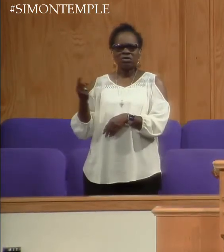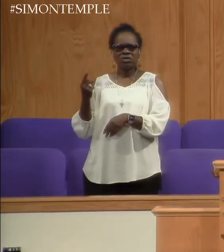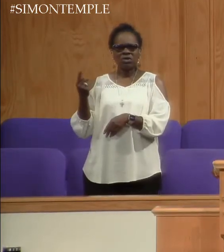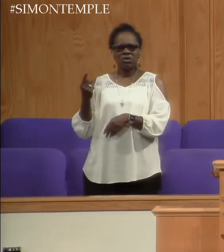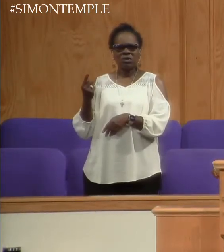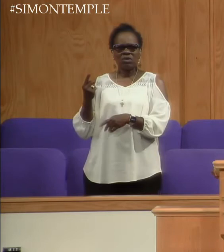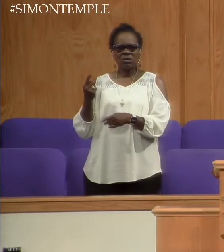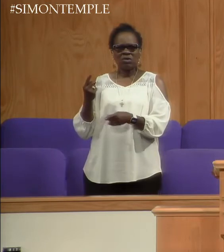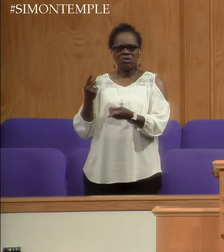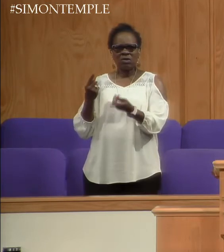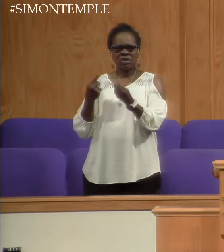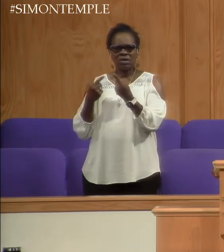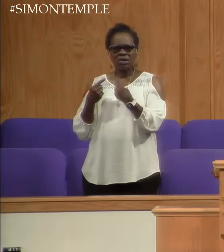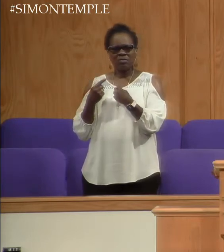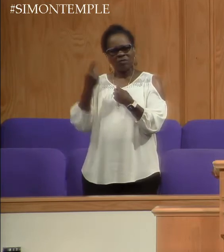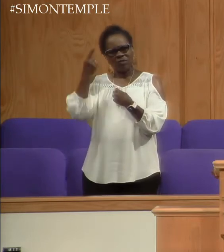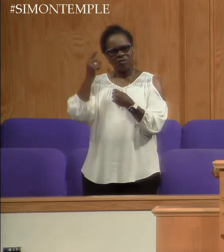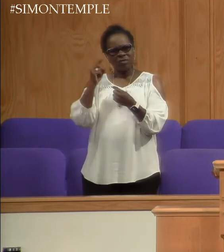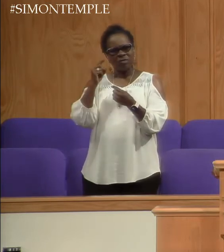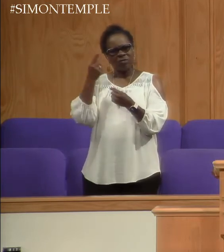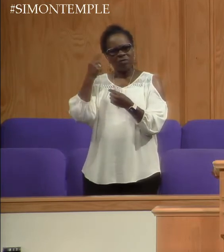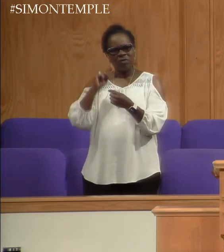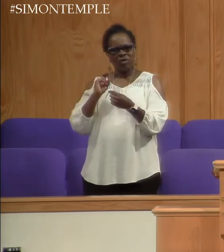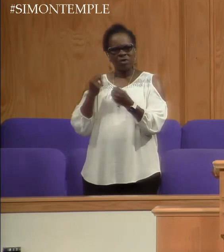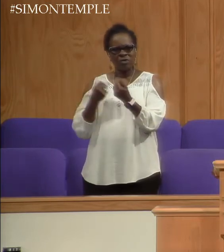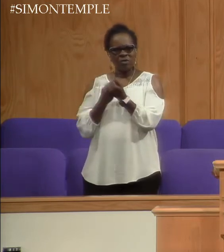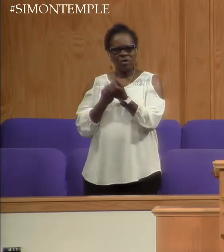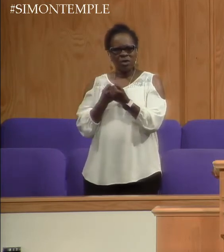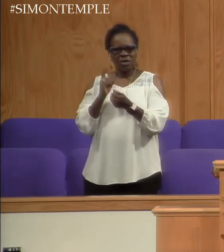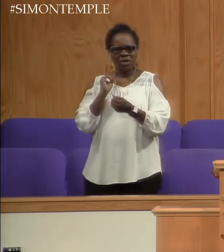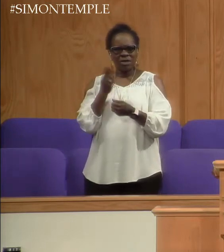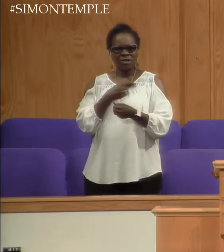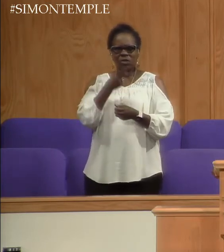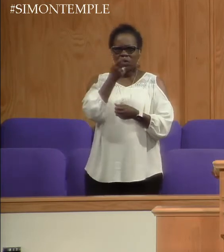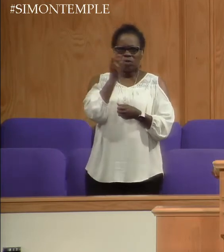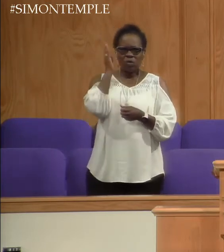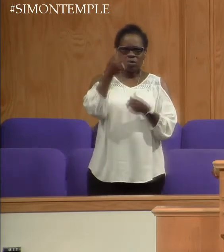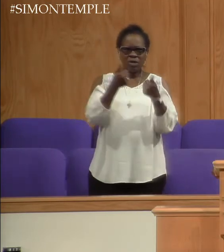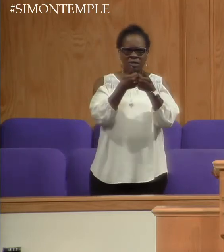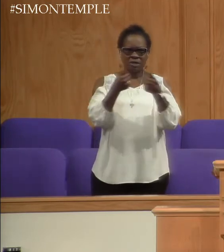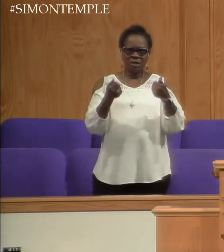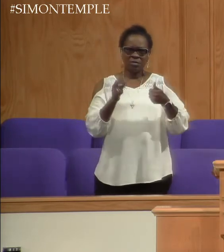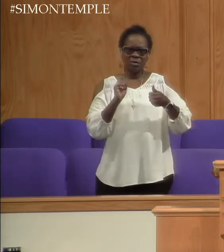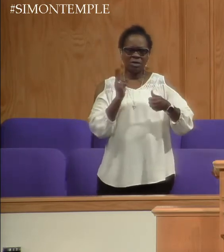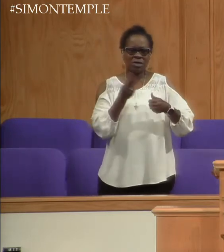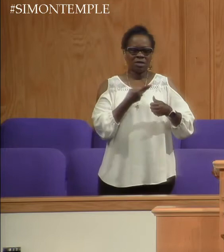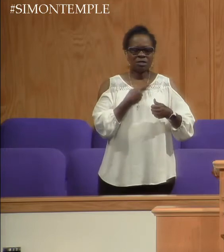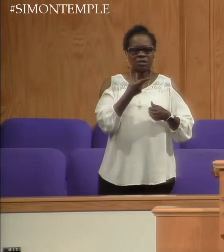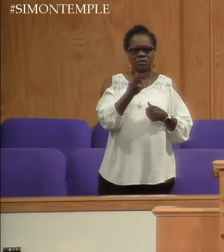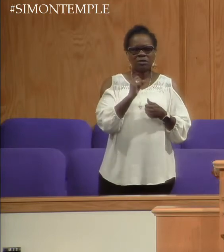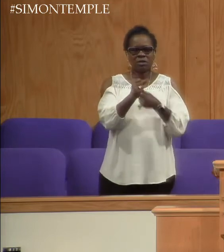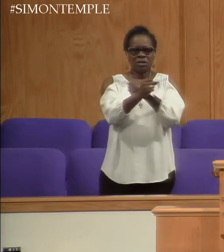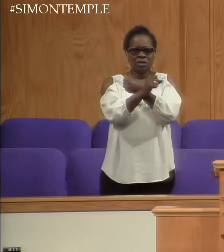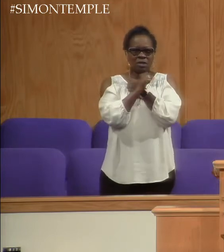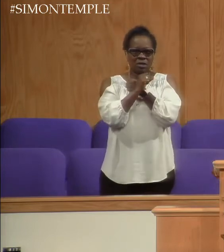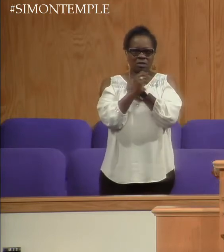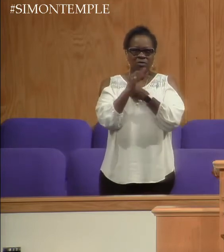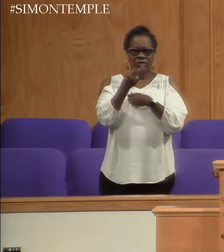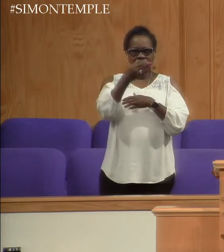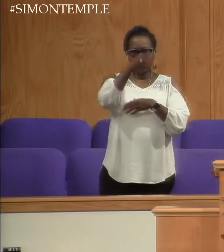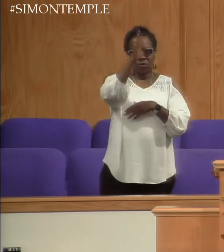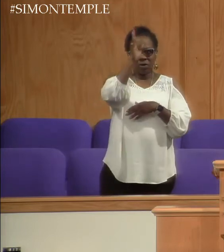What will separate us from the love Christ has for us? Can trouble,